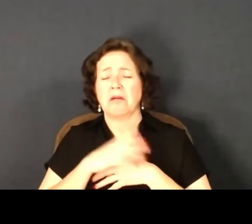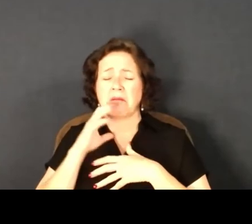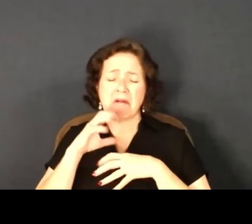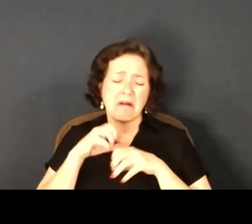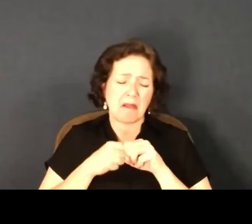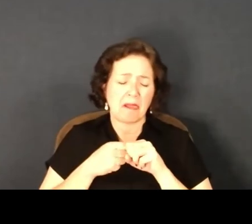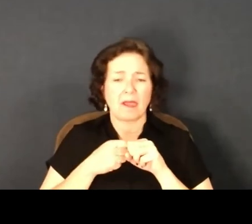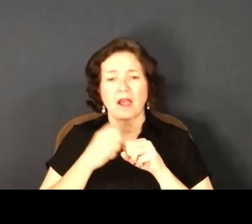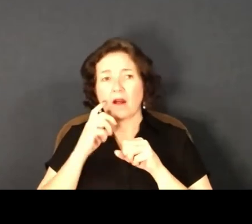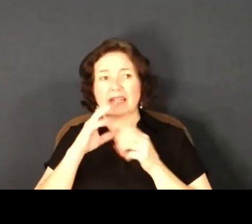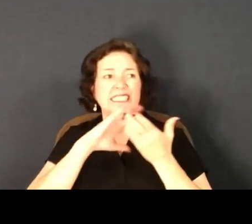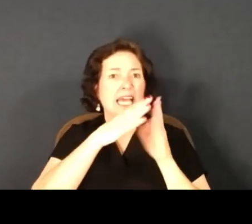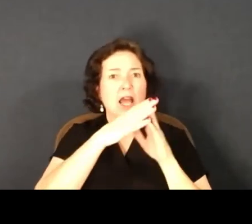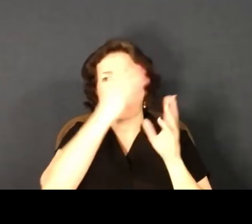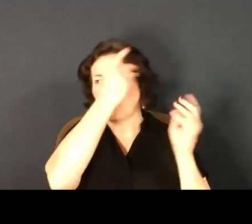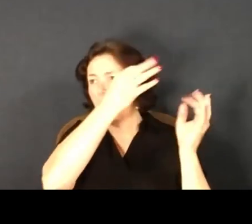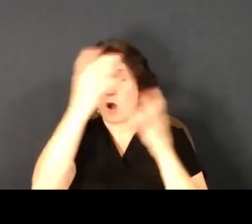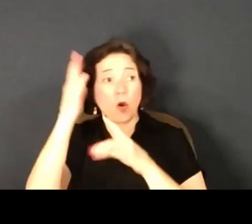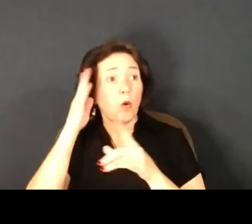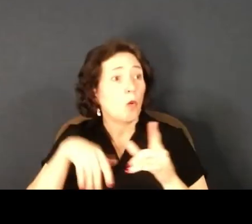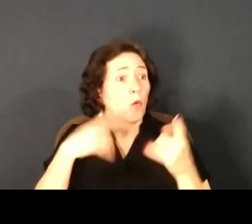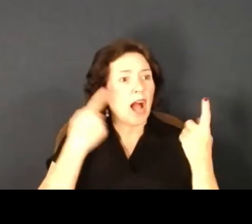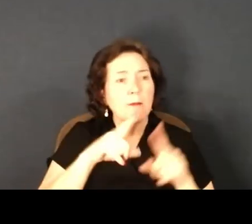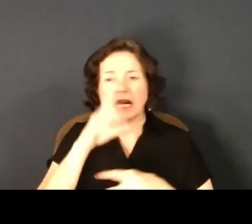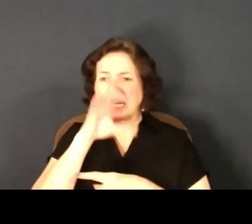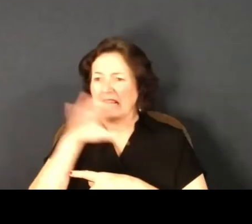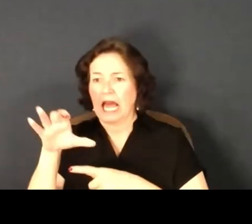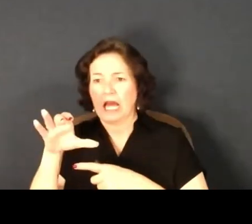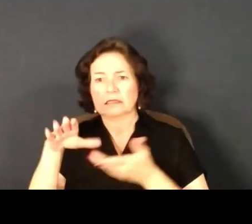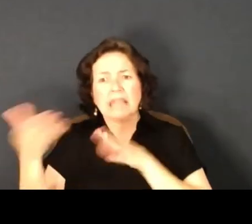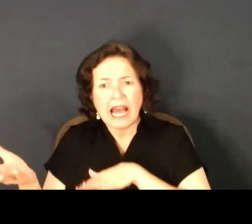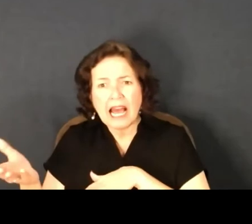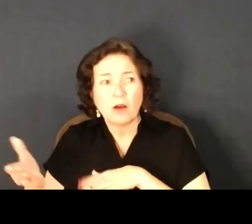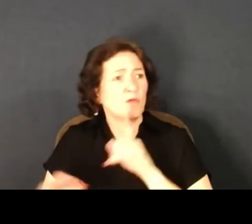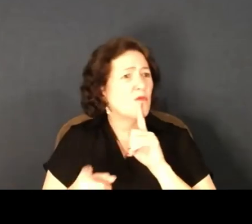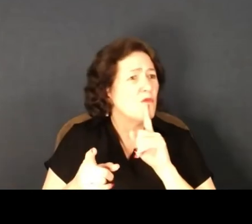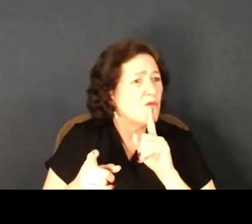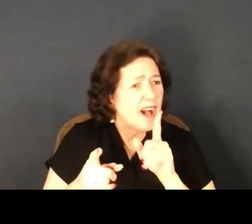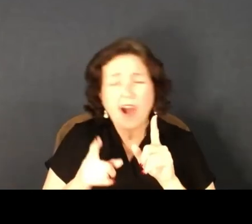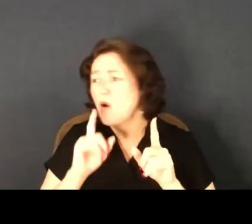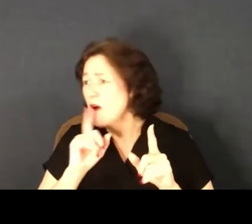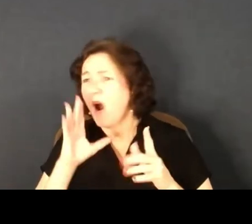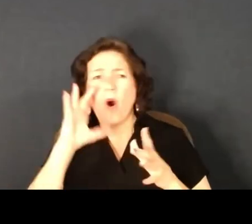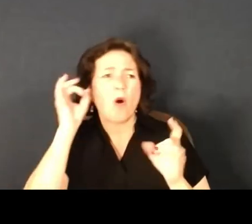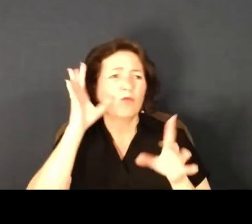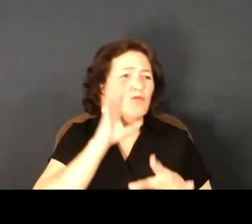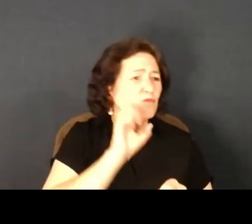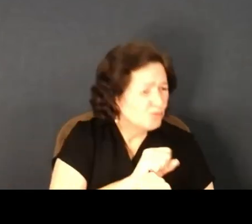lip to lip in the town that clickety-clack huesos was dead. Oh,